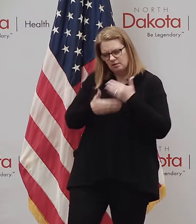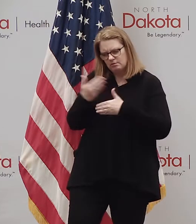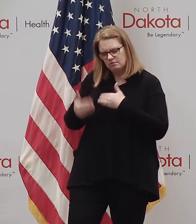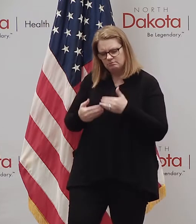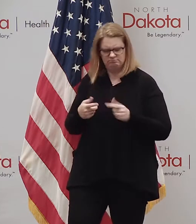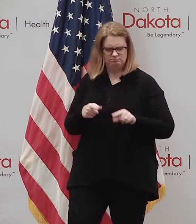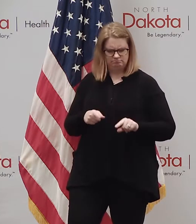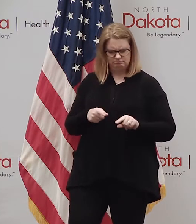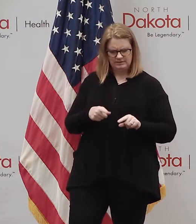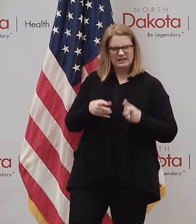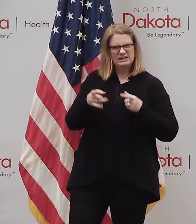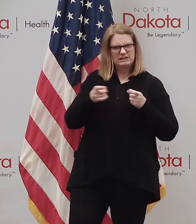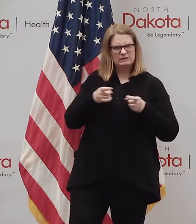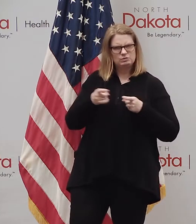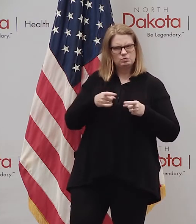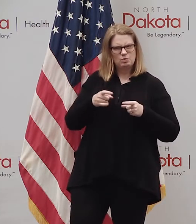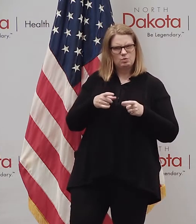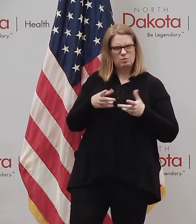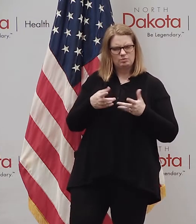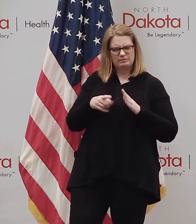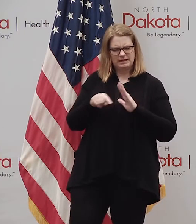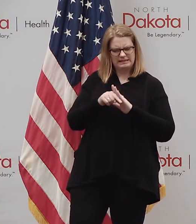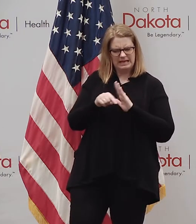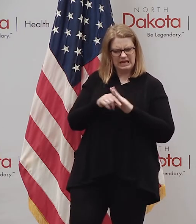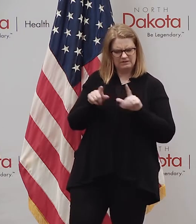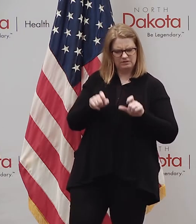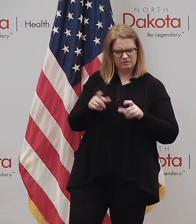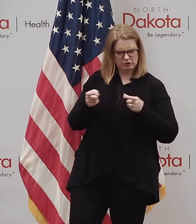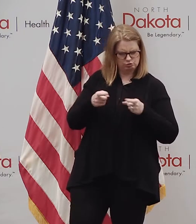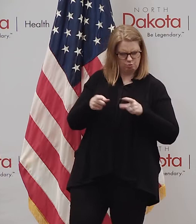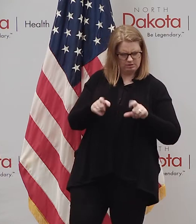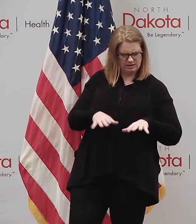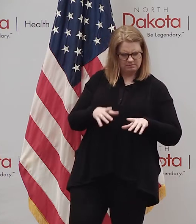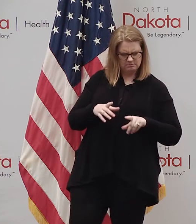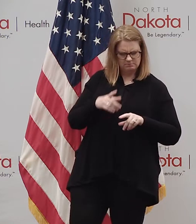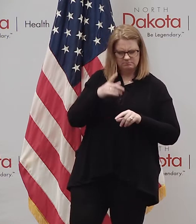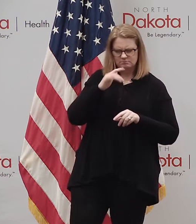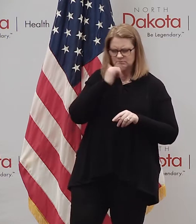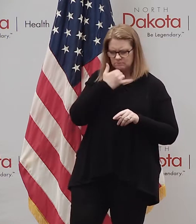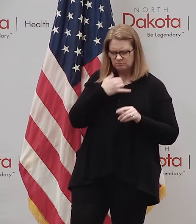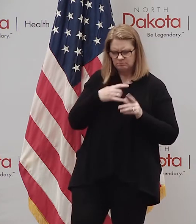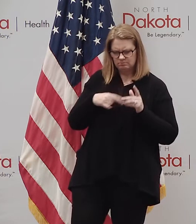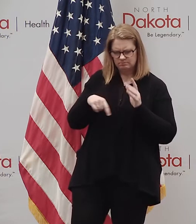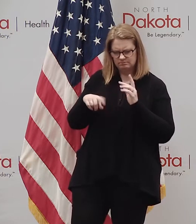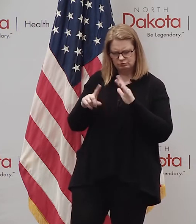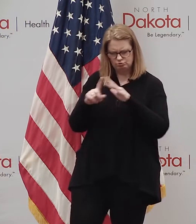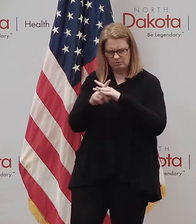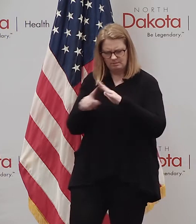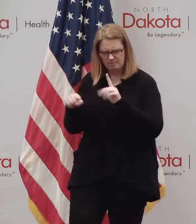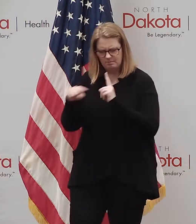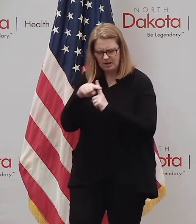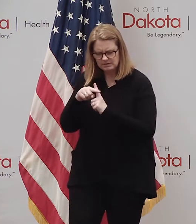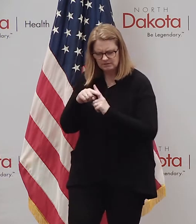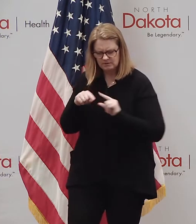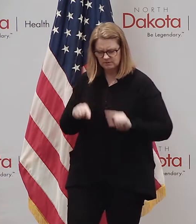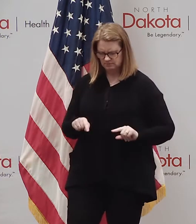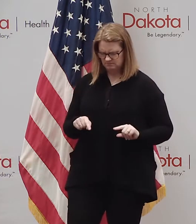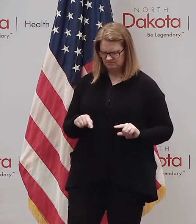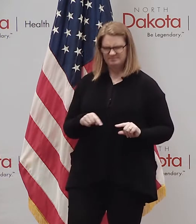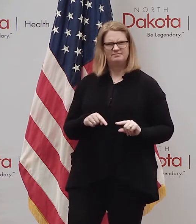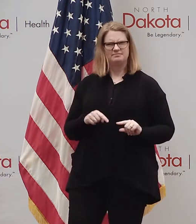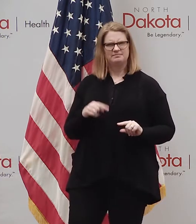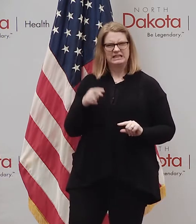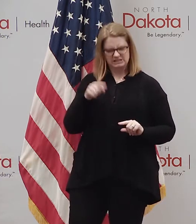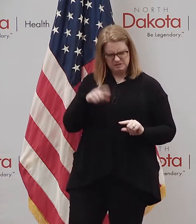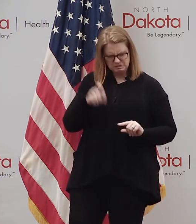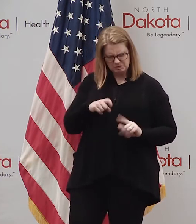found some errors in the a negative control came back positive, it came back. So it was something they knew was supposed to come back as a negative.